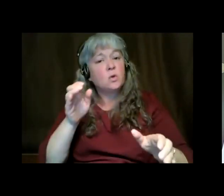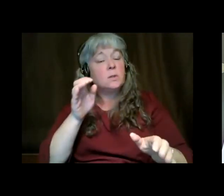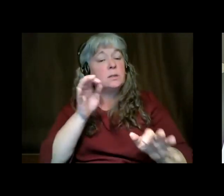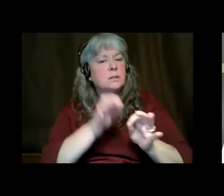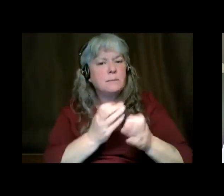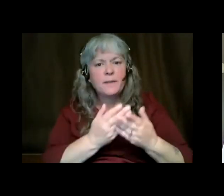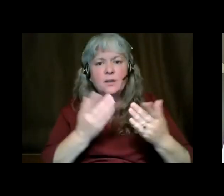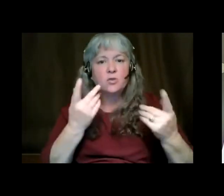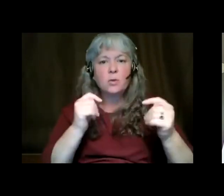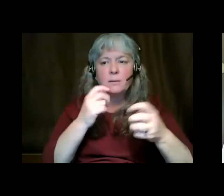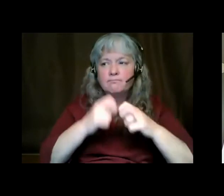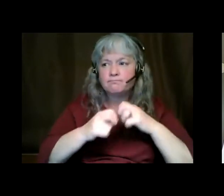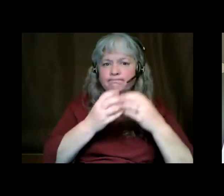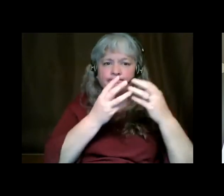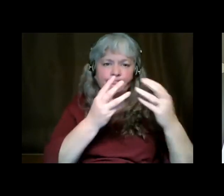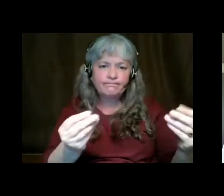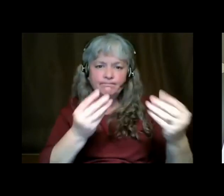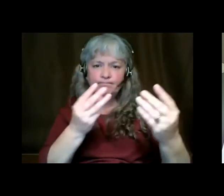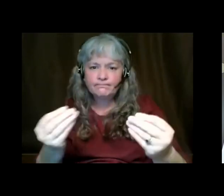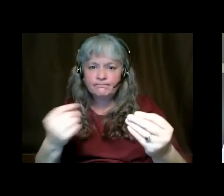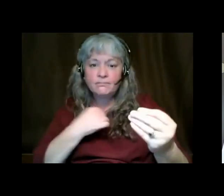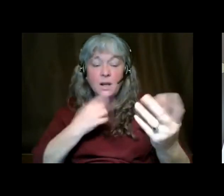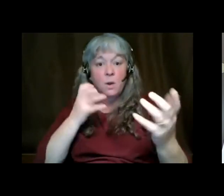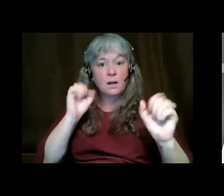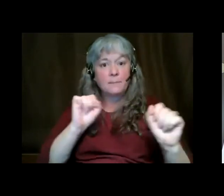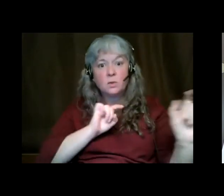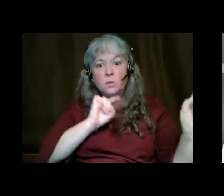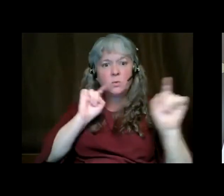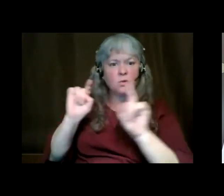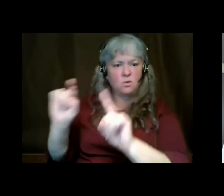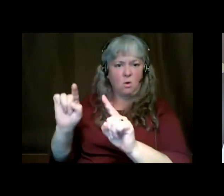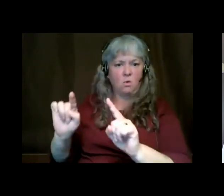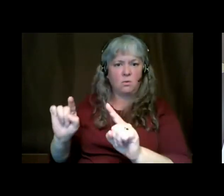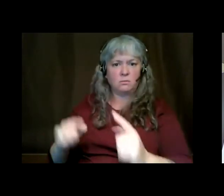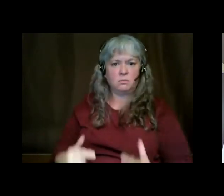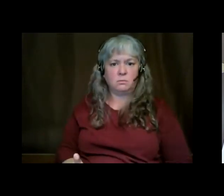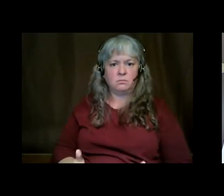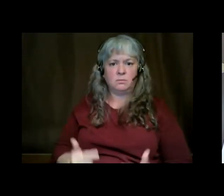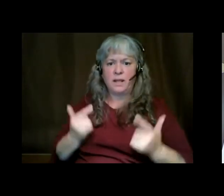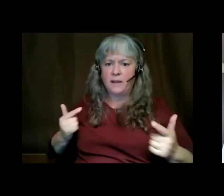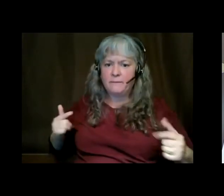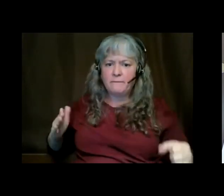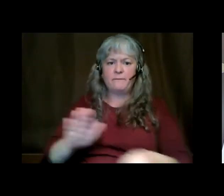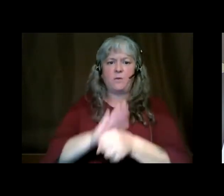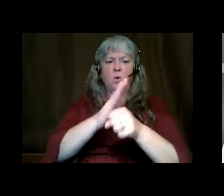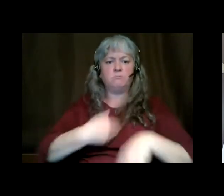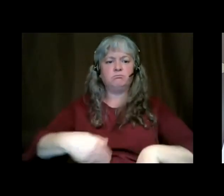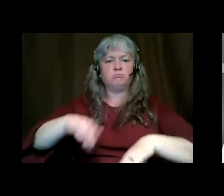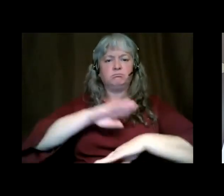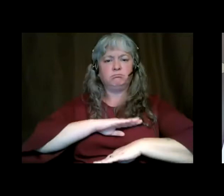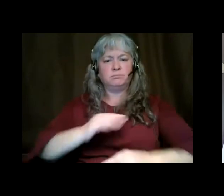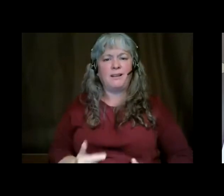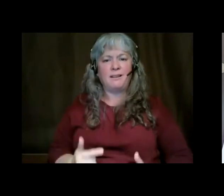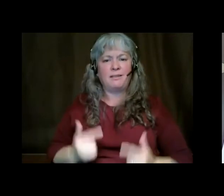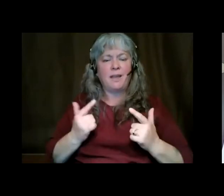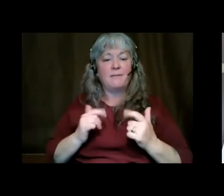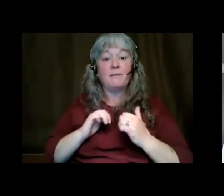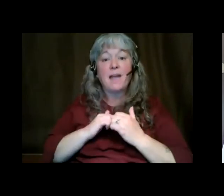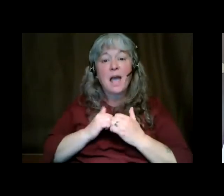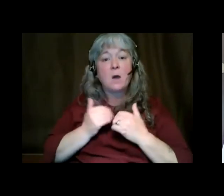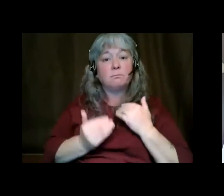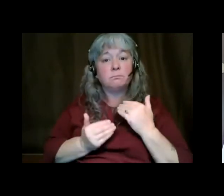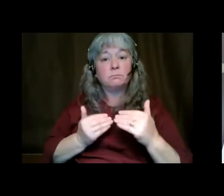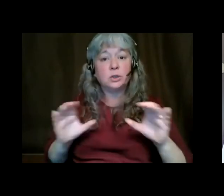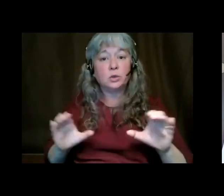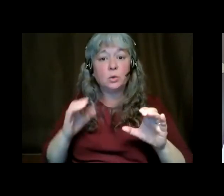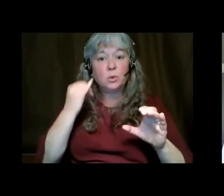solve all the time of, I want to be able to go live a very full and fulfilling life. How do I do that if there are